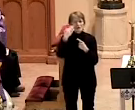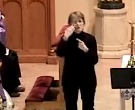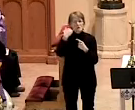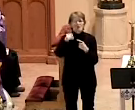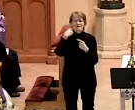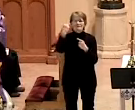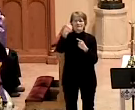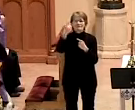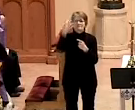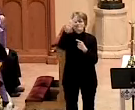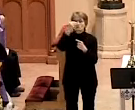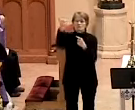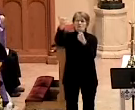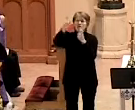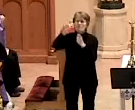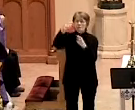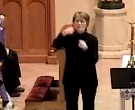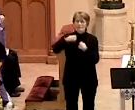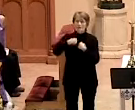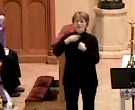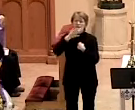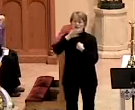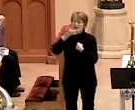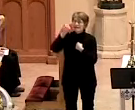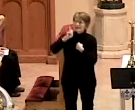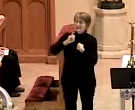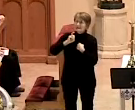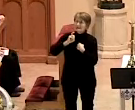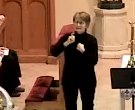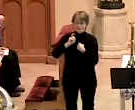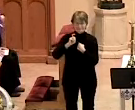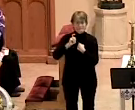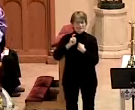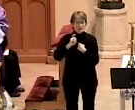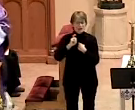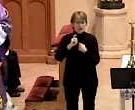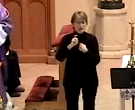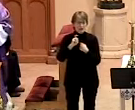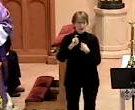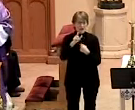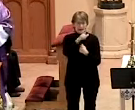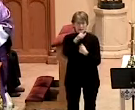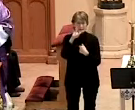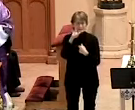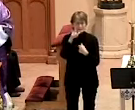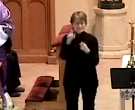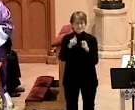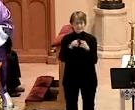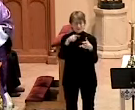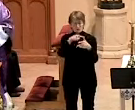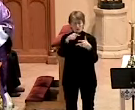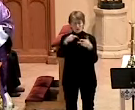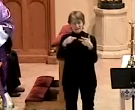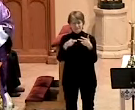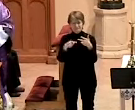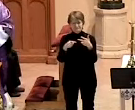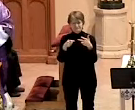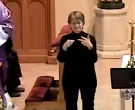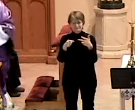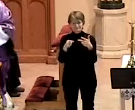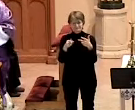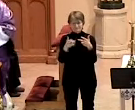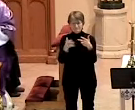something beautiful for me. We always say that Lent has kind of a three-legged stool, and we hear it today in